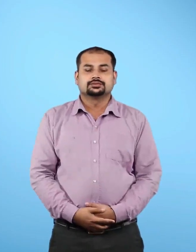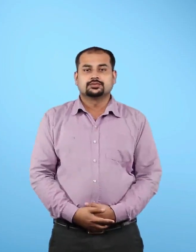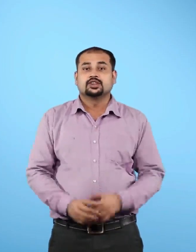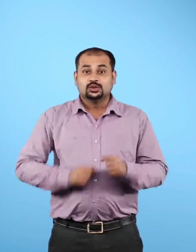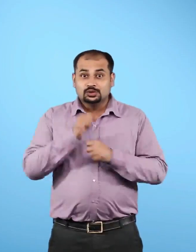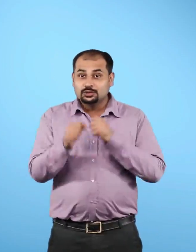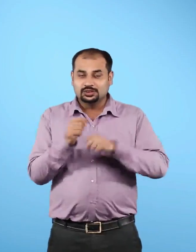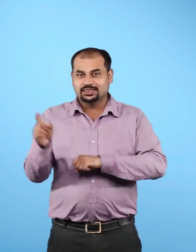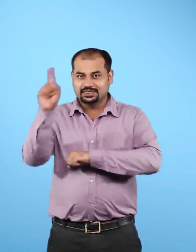Sports Day.